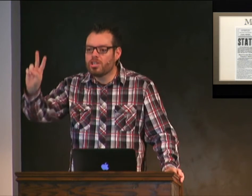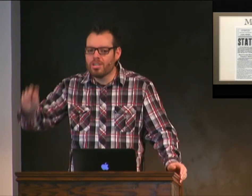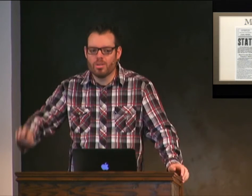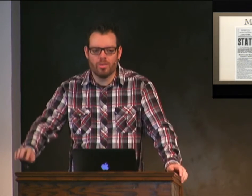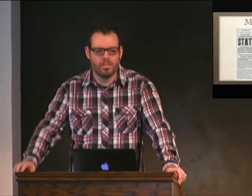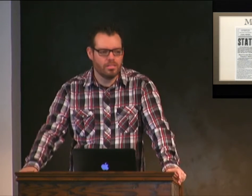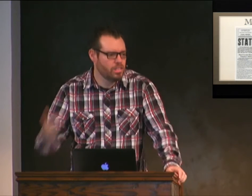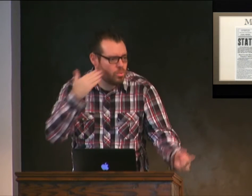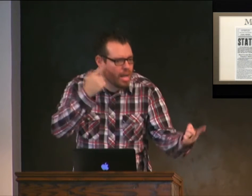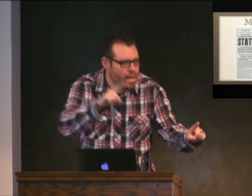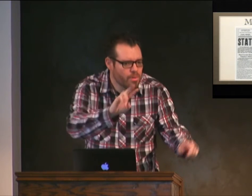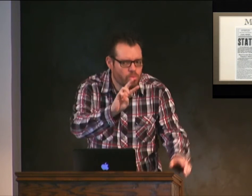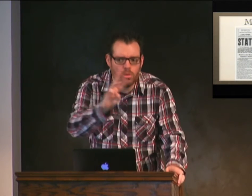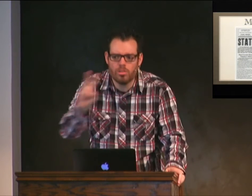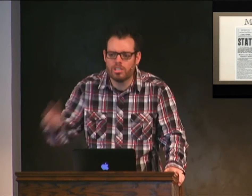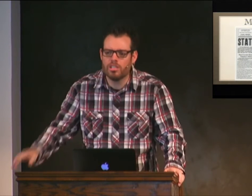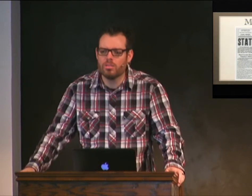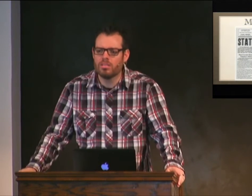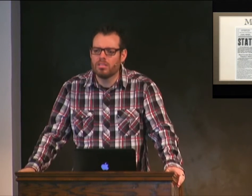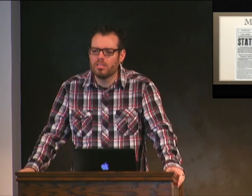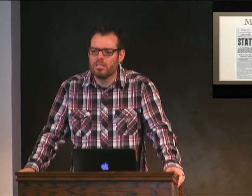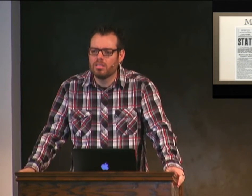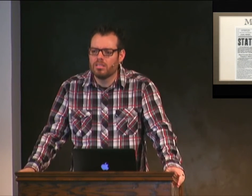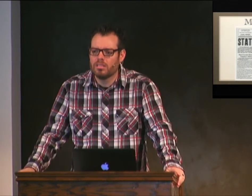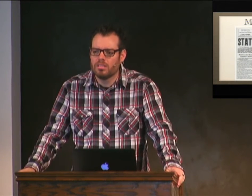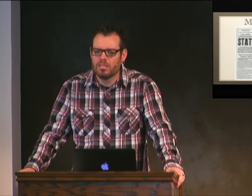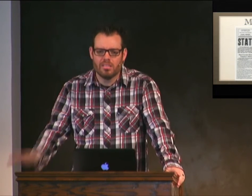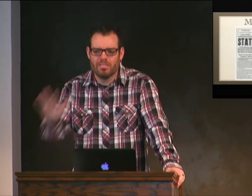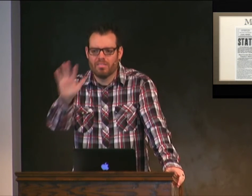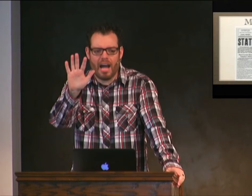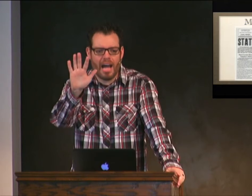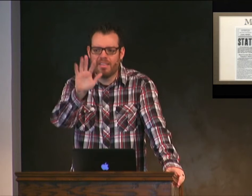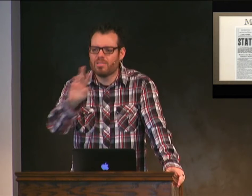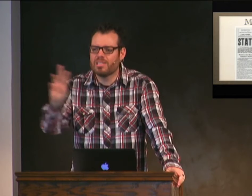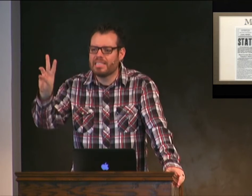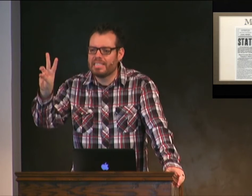World War II, do you know what happened in World War II?